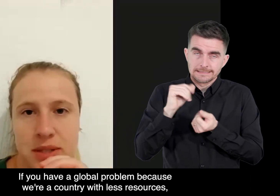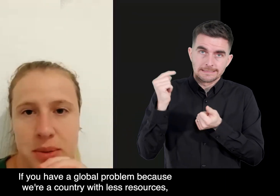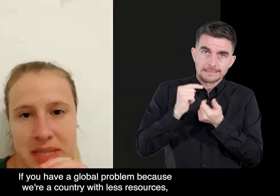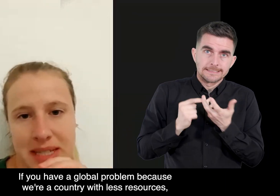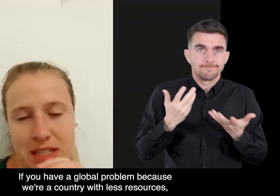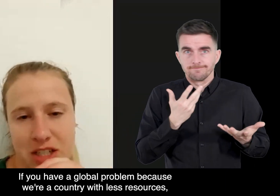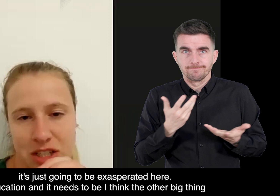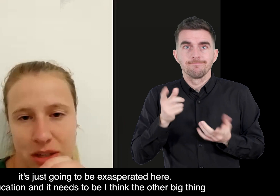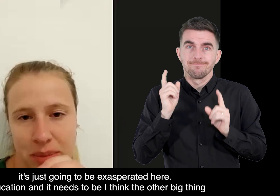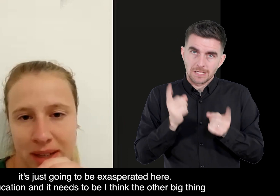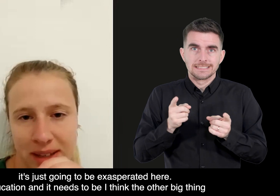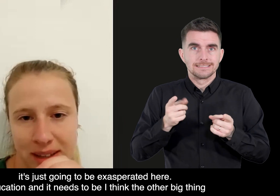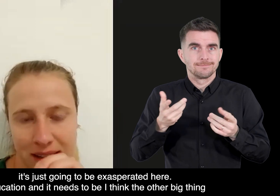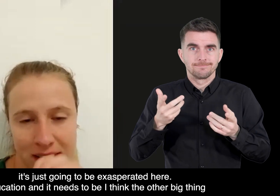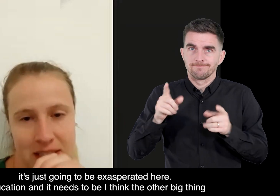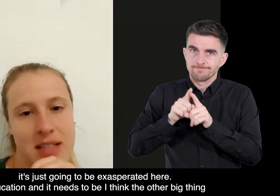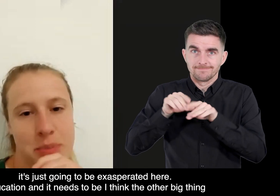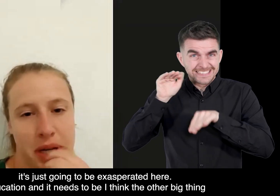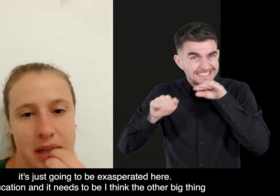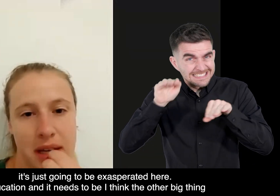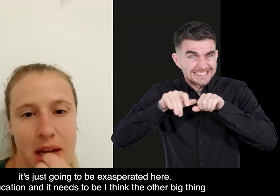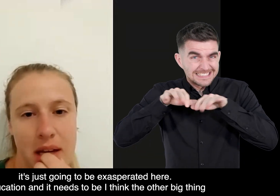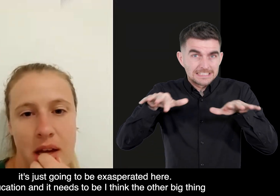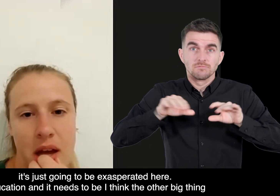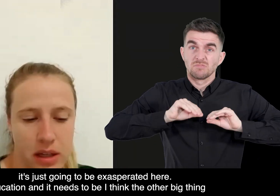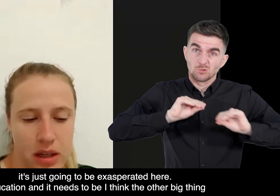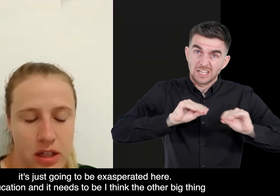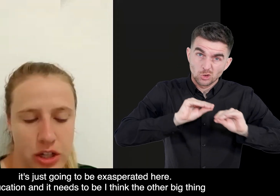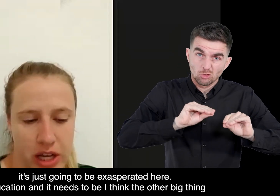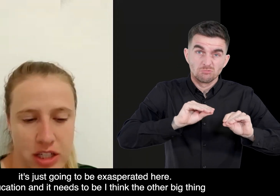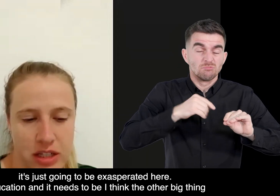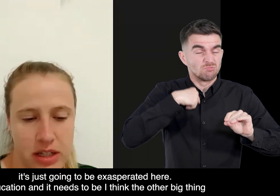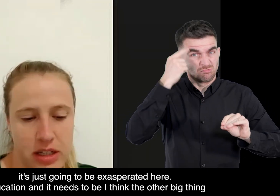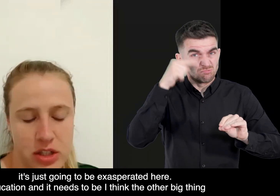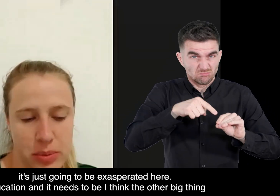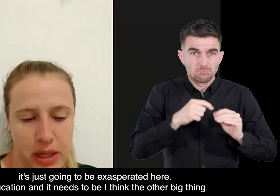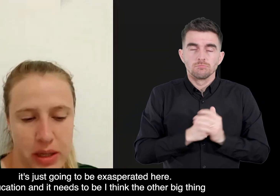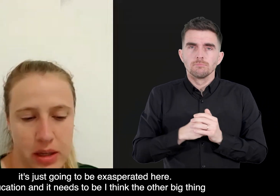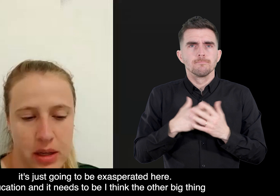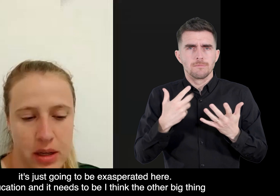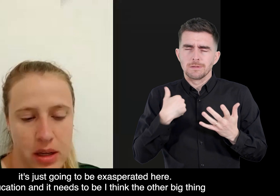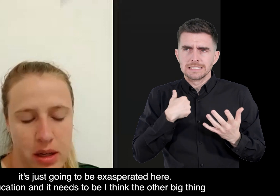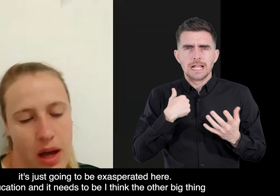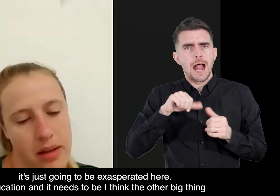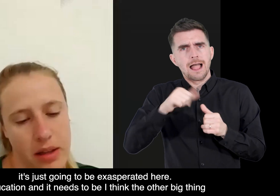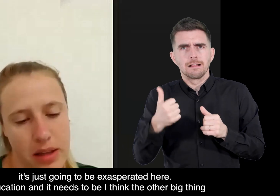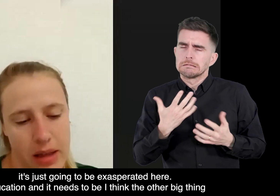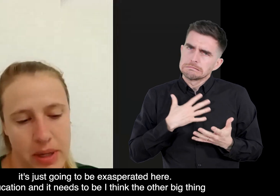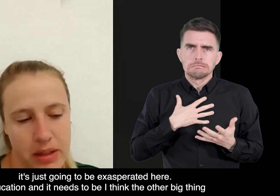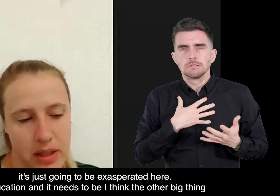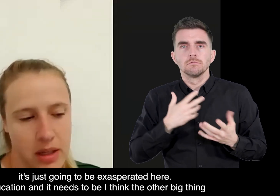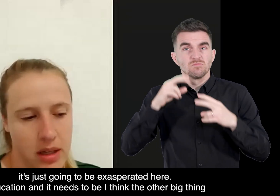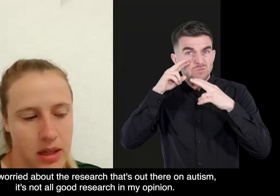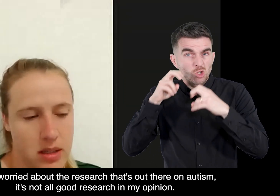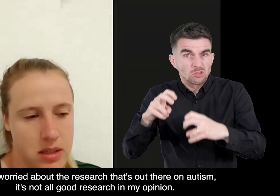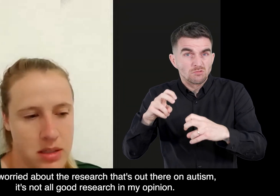less resources. It's just going to be exasperated here. Education, and it needs to be, I think the other